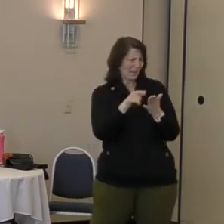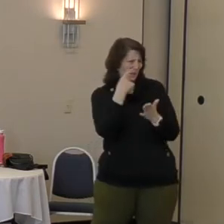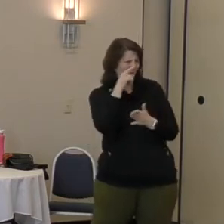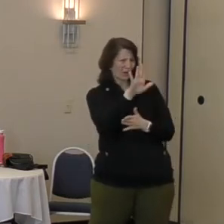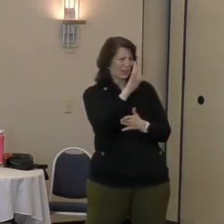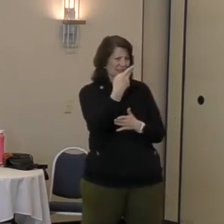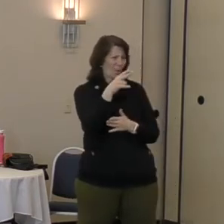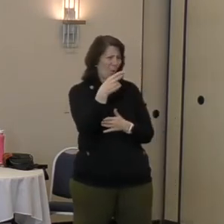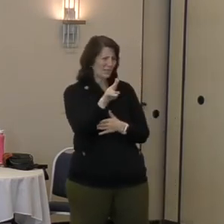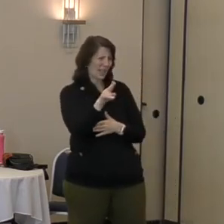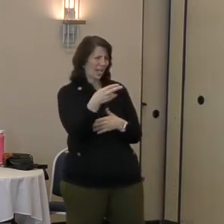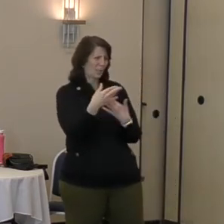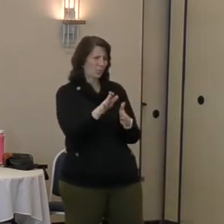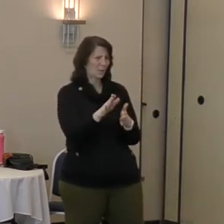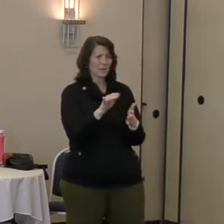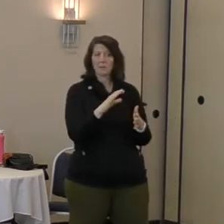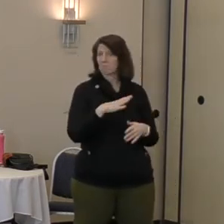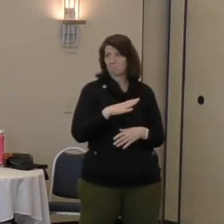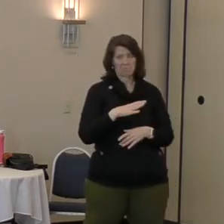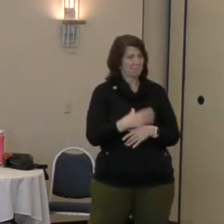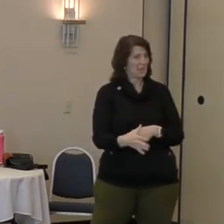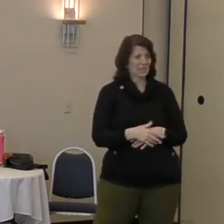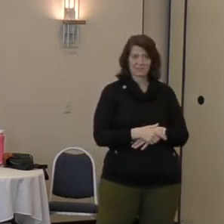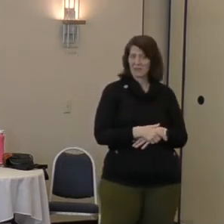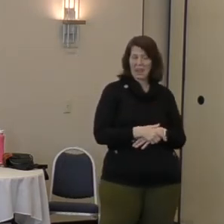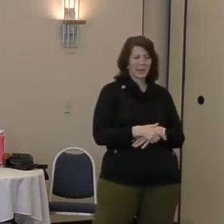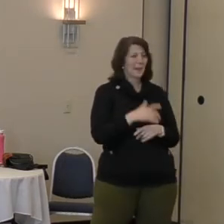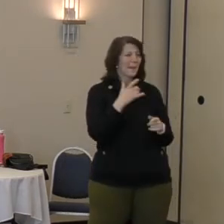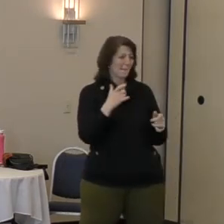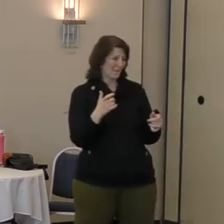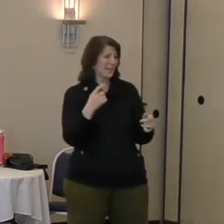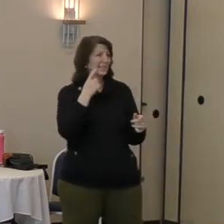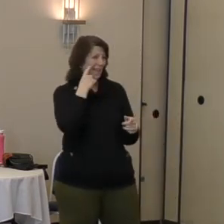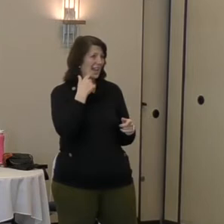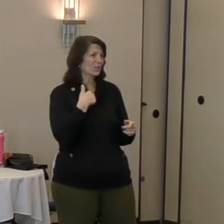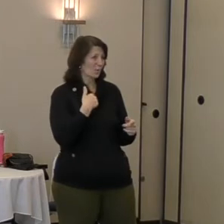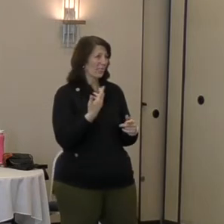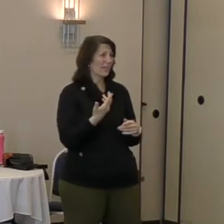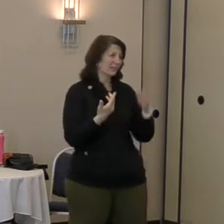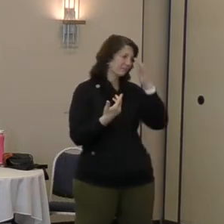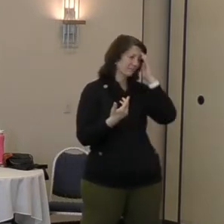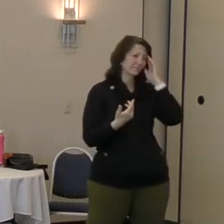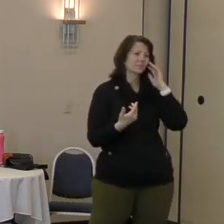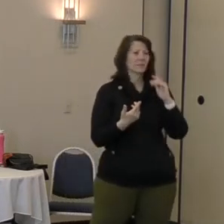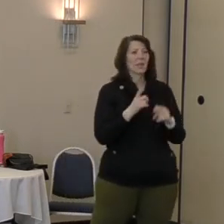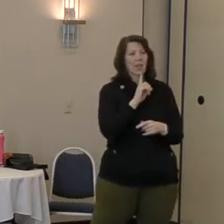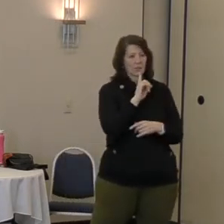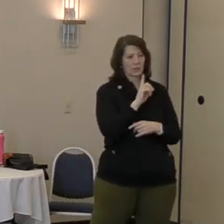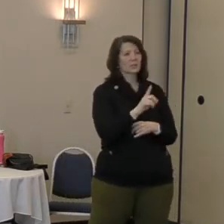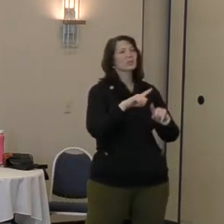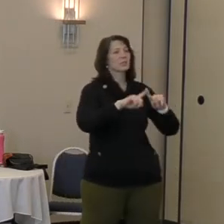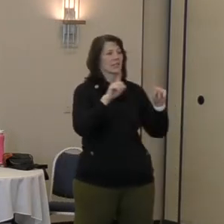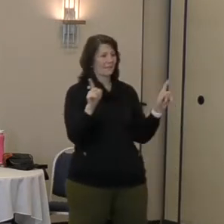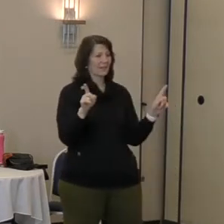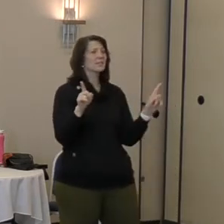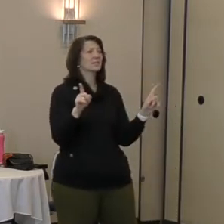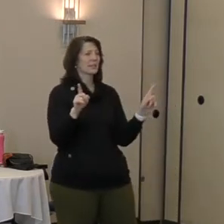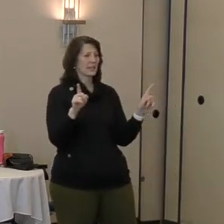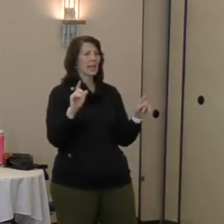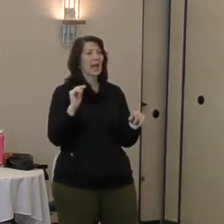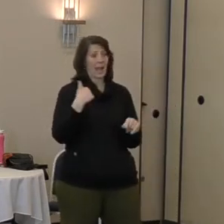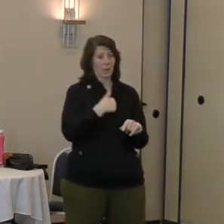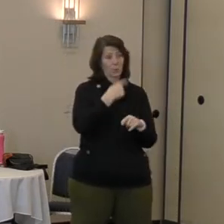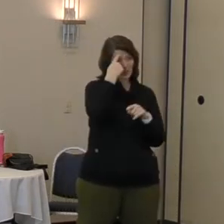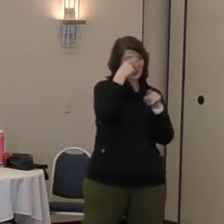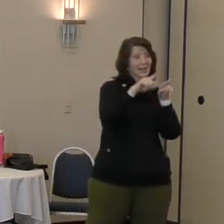hotel room? And that's fine, because I do think there are legitimate differences in how we can